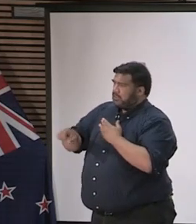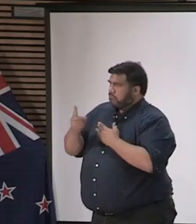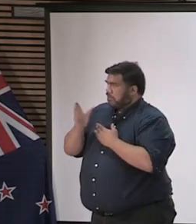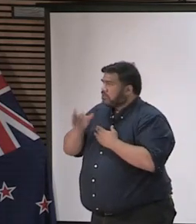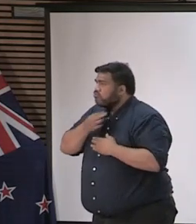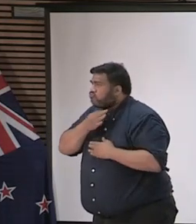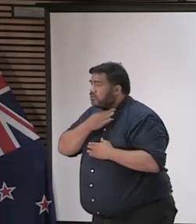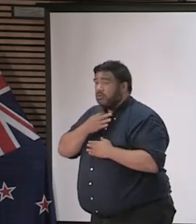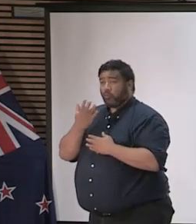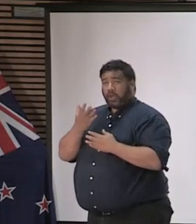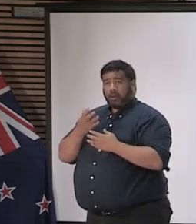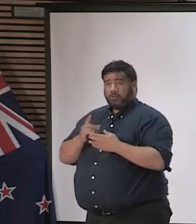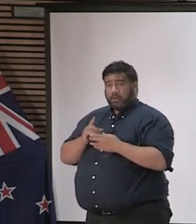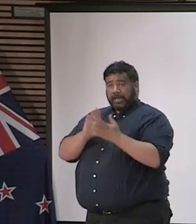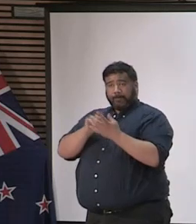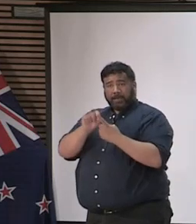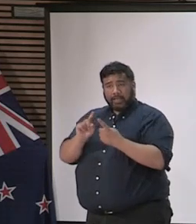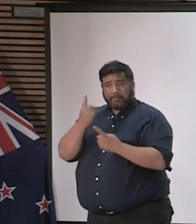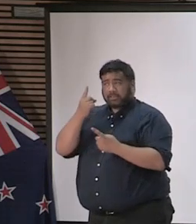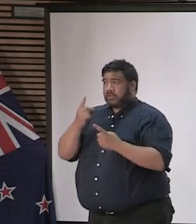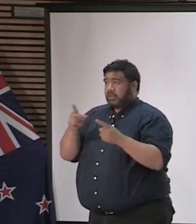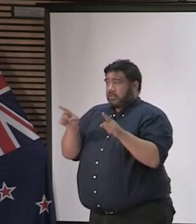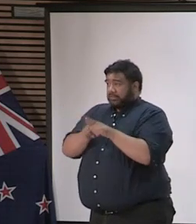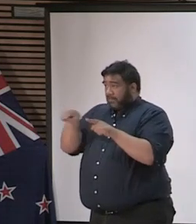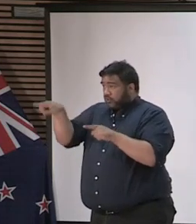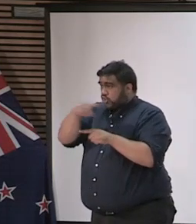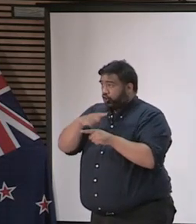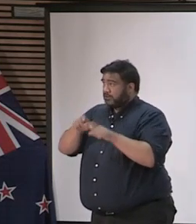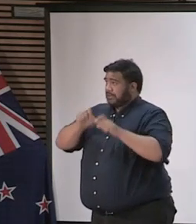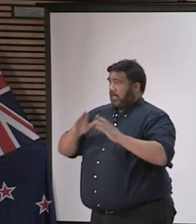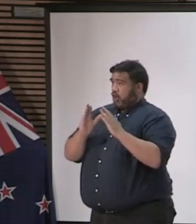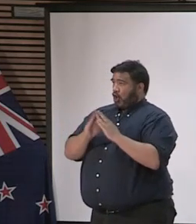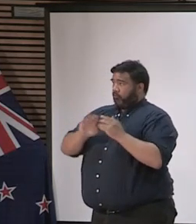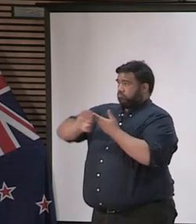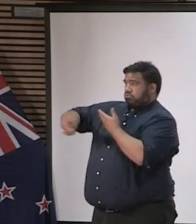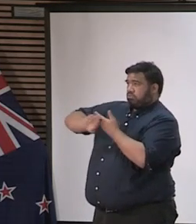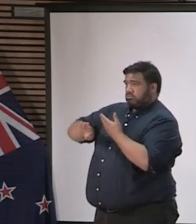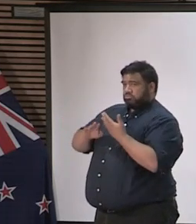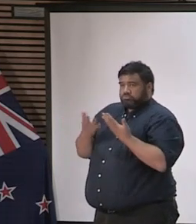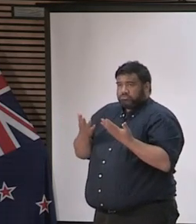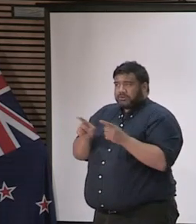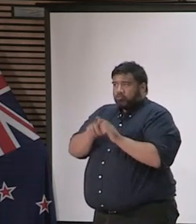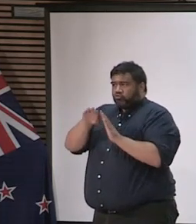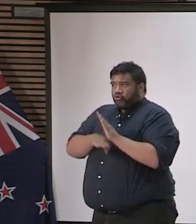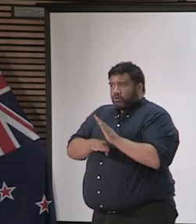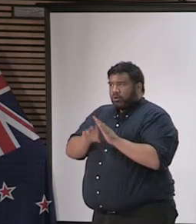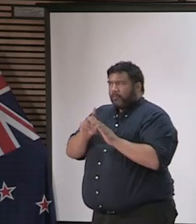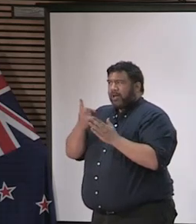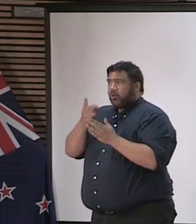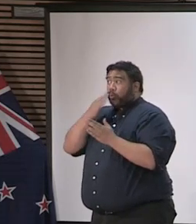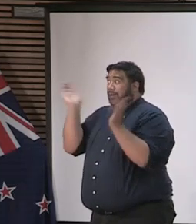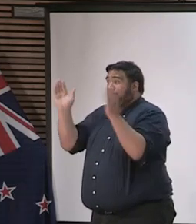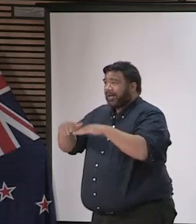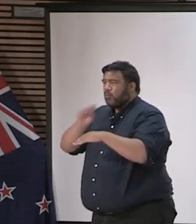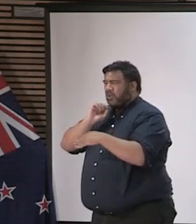in their bubbles, same as everybody else. Of course, we will be making sure that we put all of the different protection measures in place